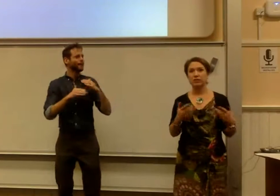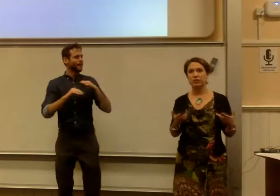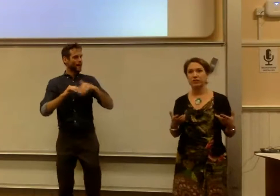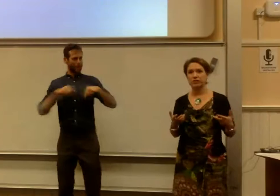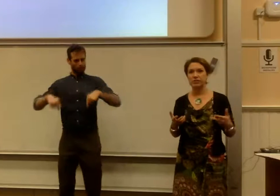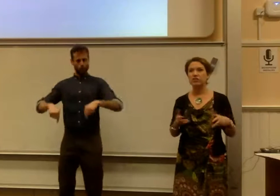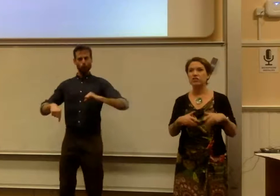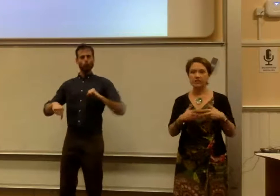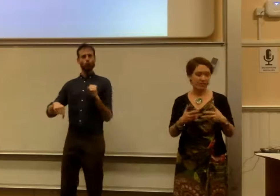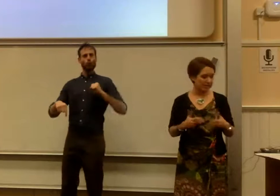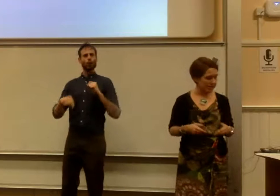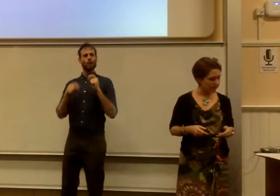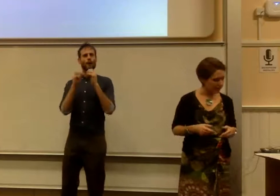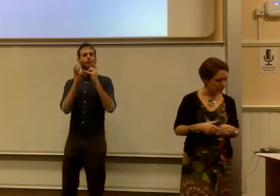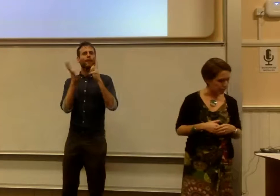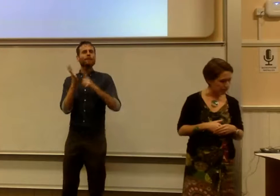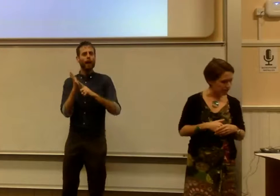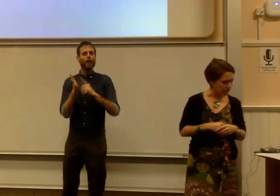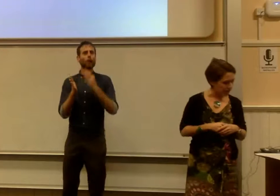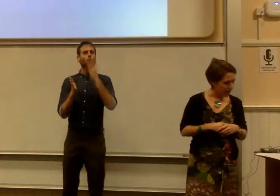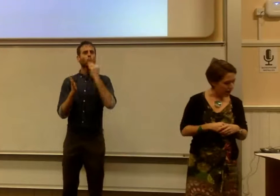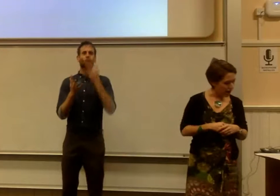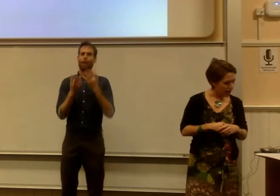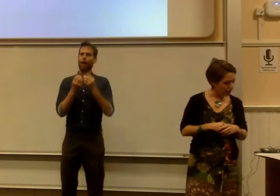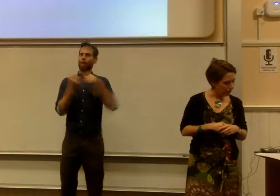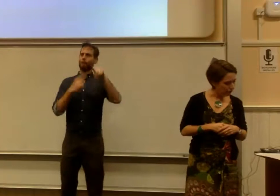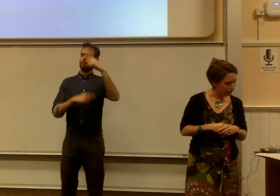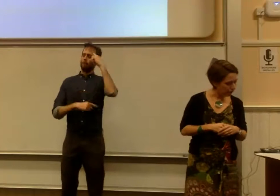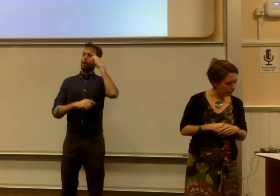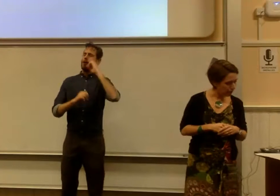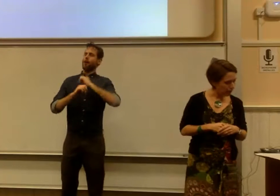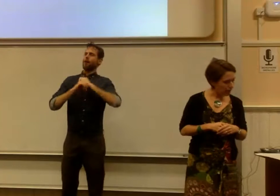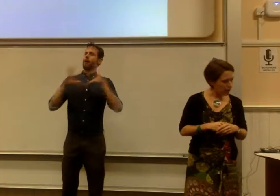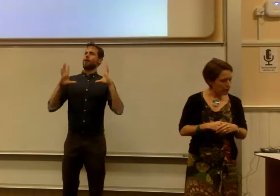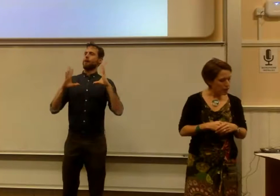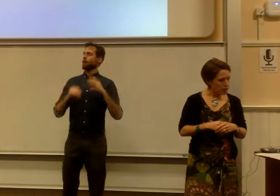BSL in Scotland, just to set the scene a bit.